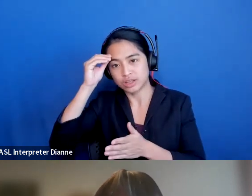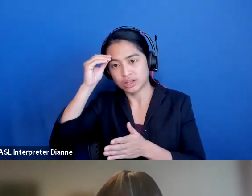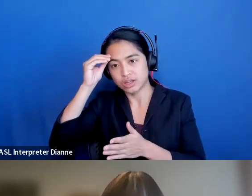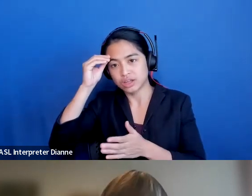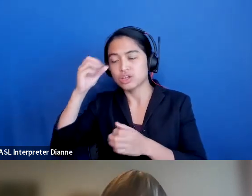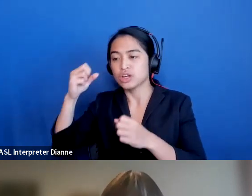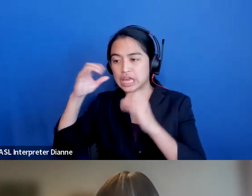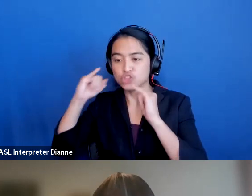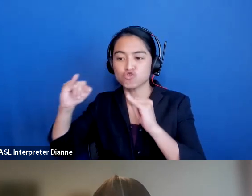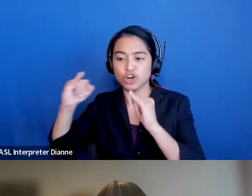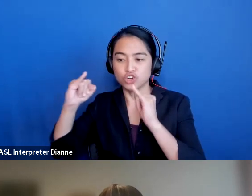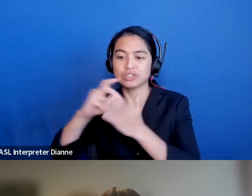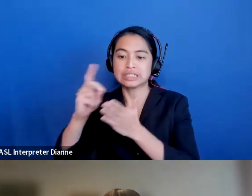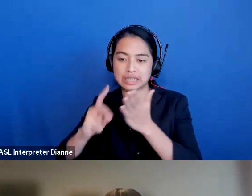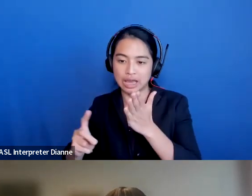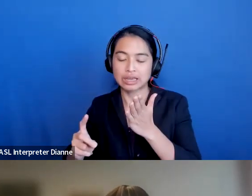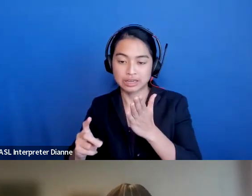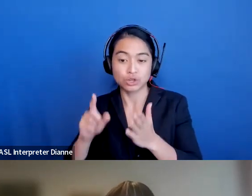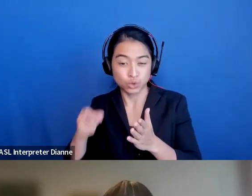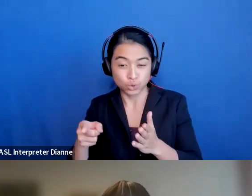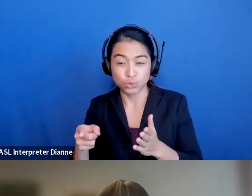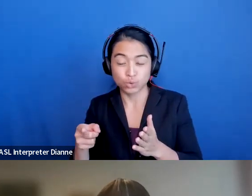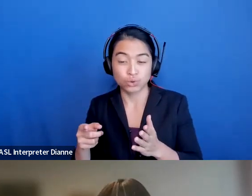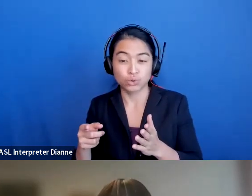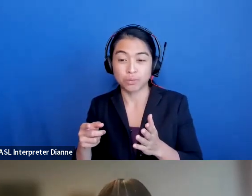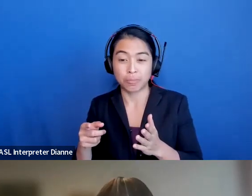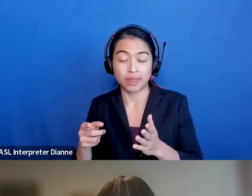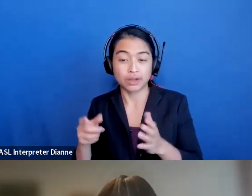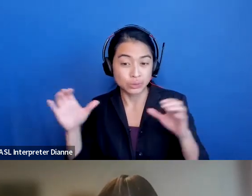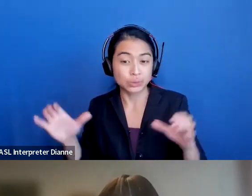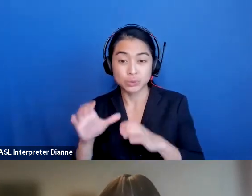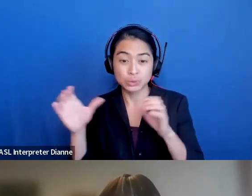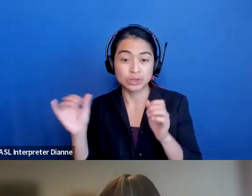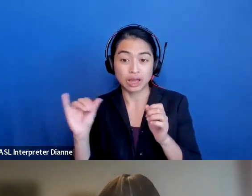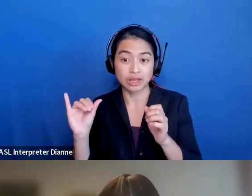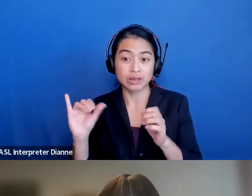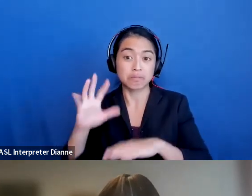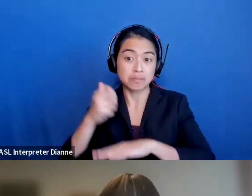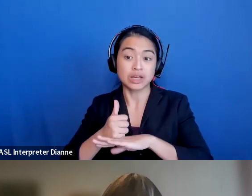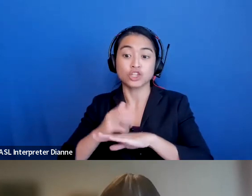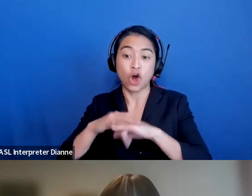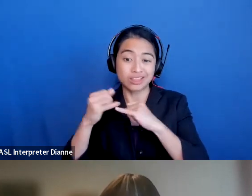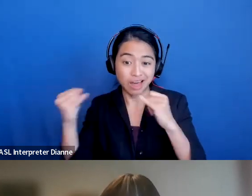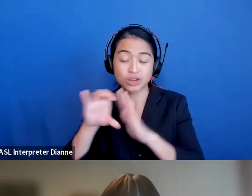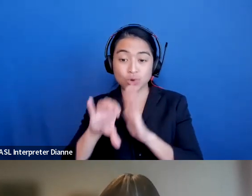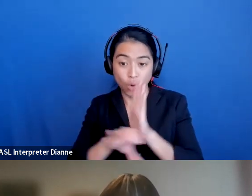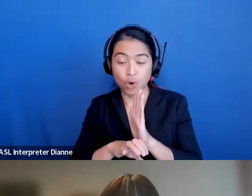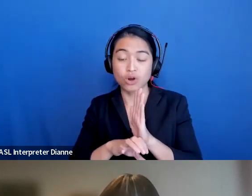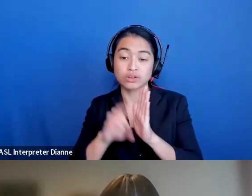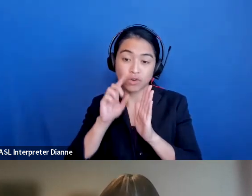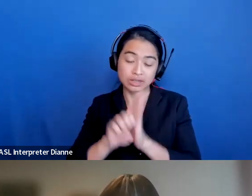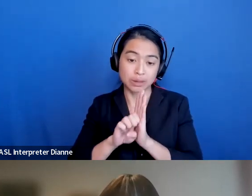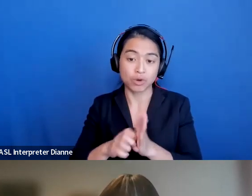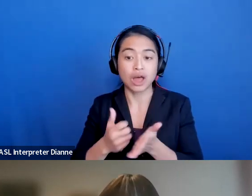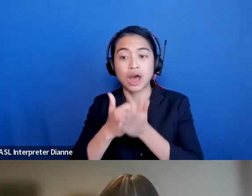design, creating. Yes, correct. Like, do you do like build an online course to, for example, to